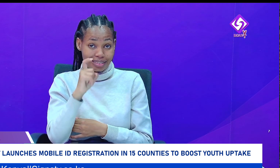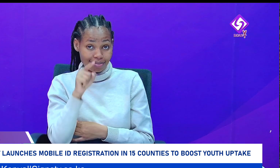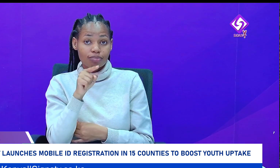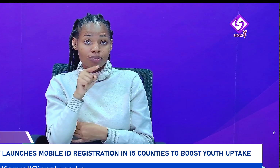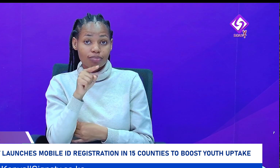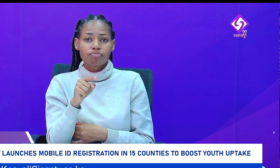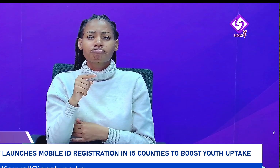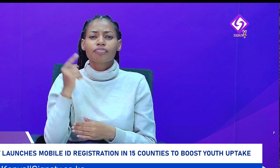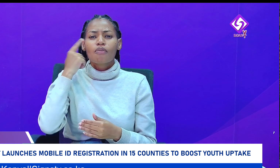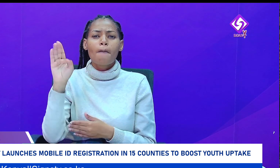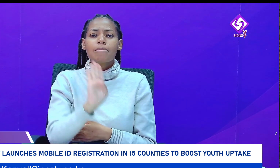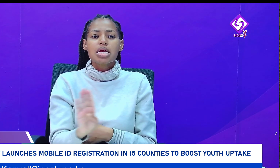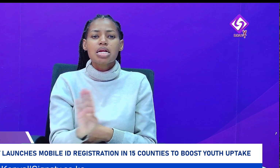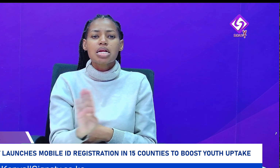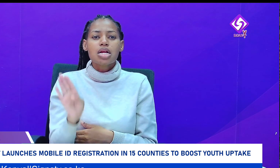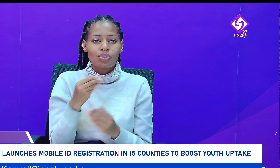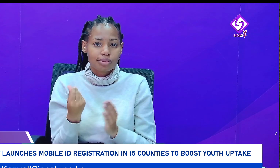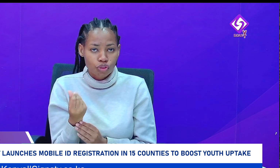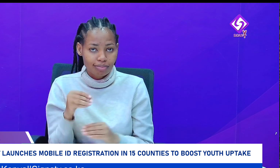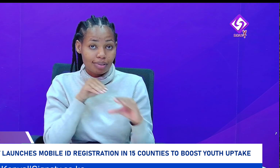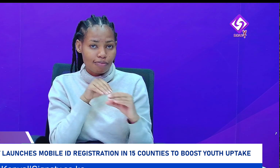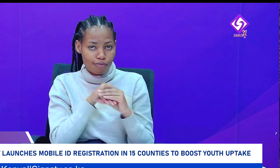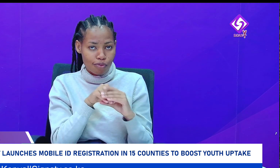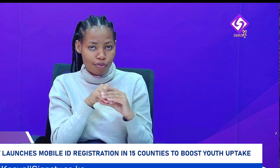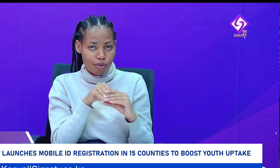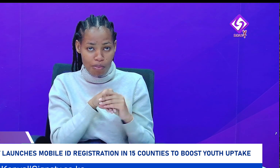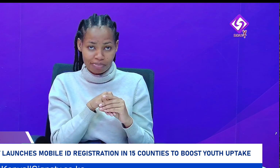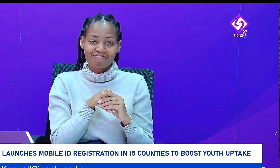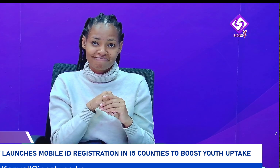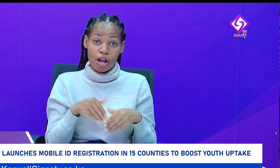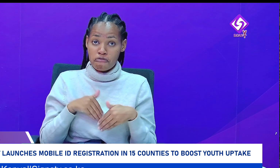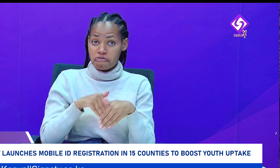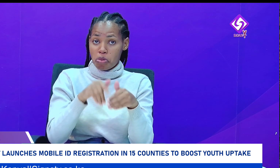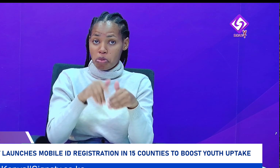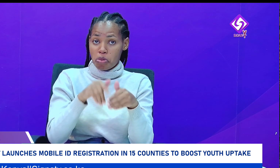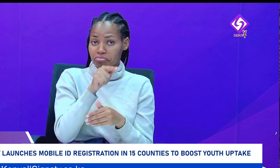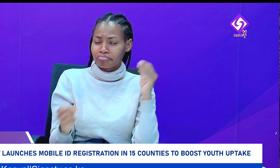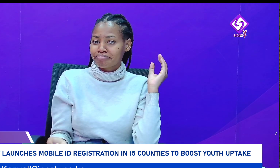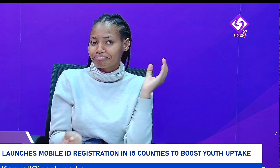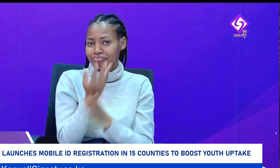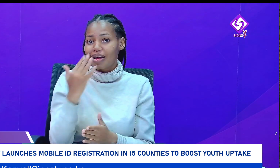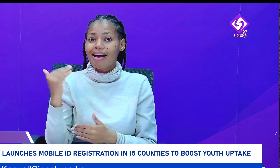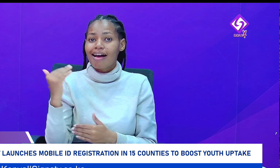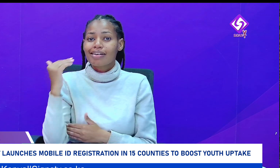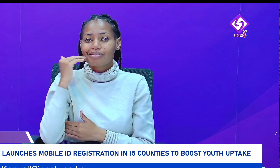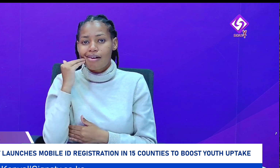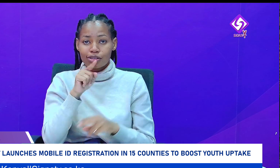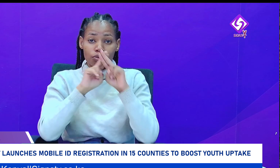Siaya County is anticipating a major influx of multi-billion shilling investments following the launch of the